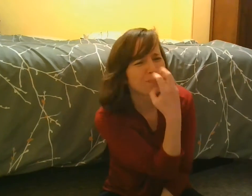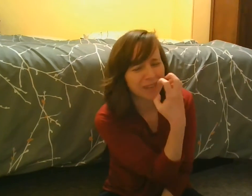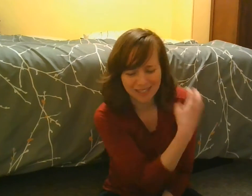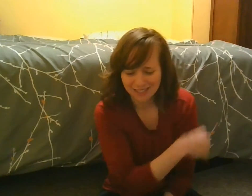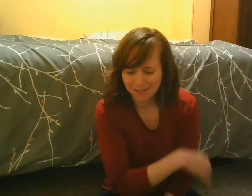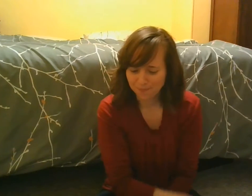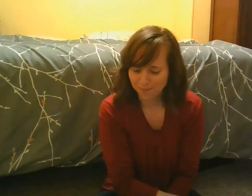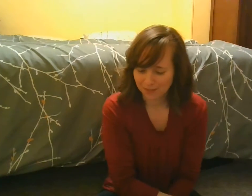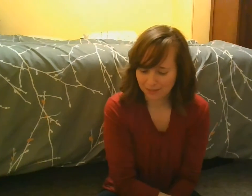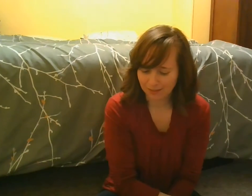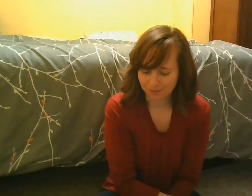grumpy.